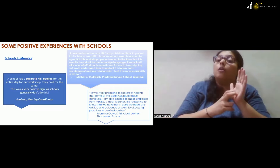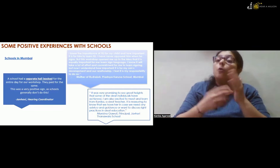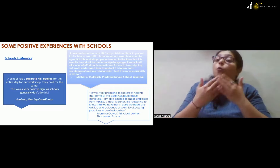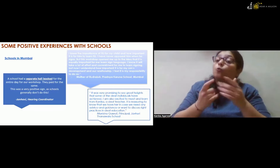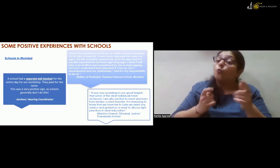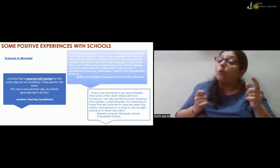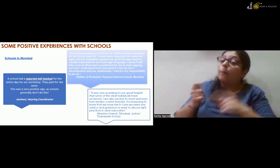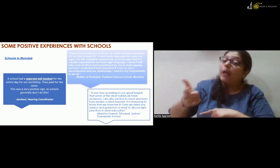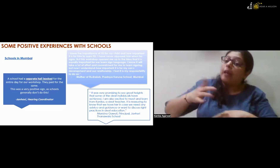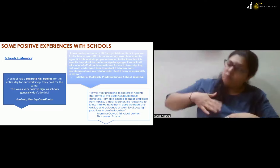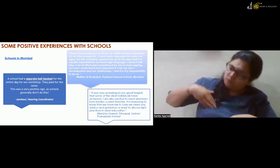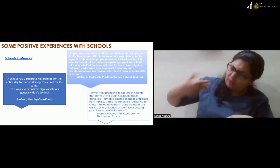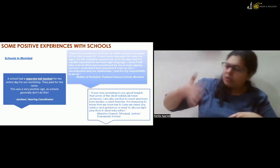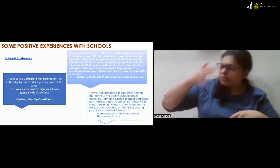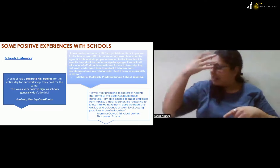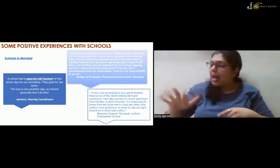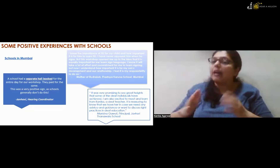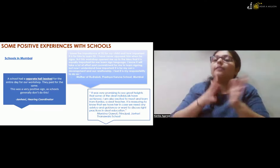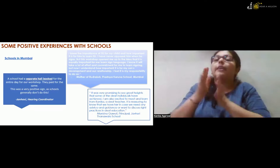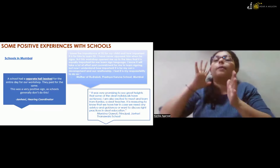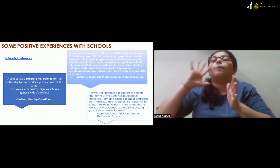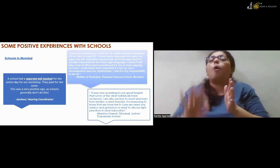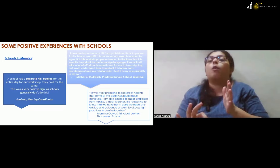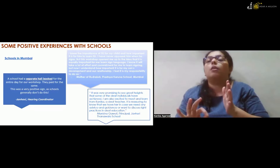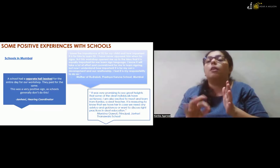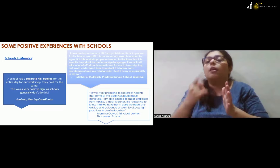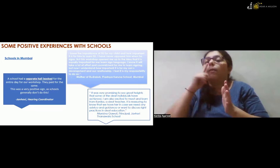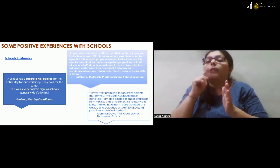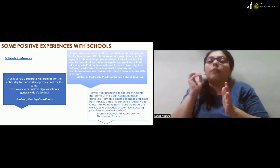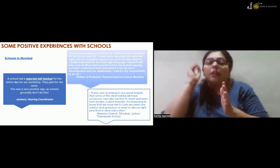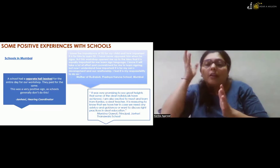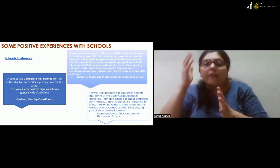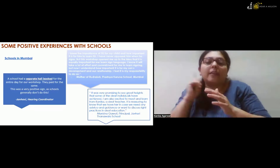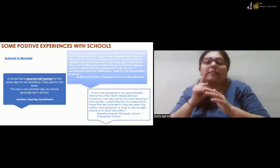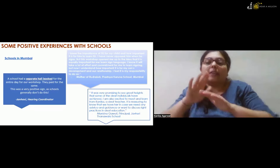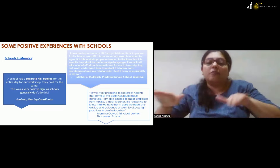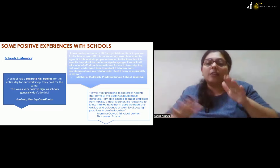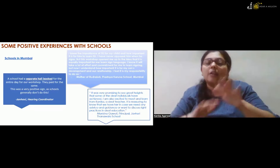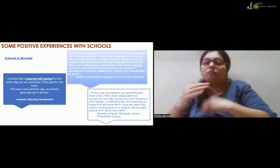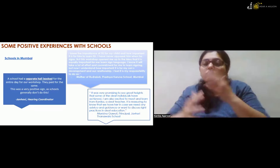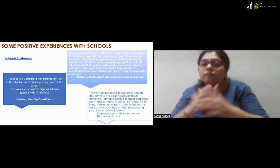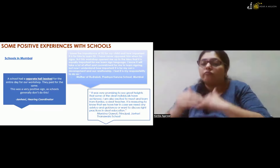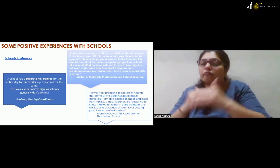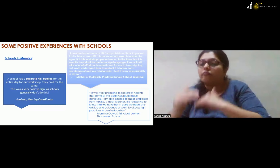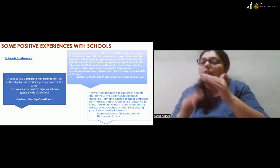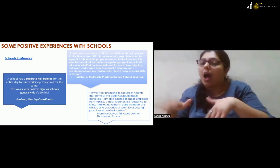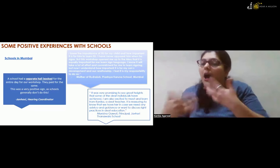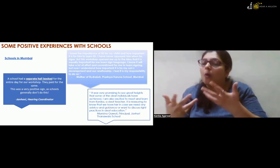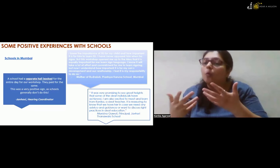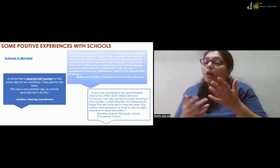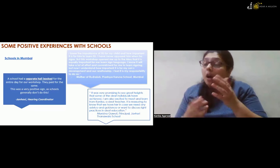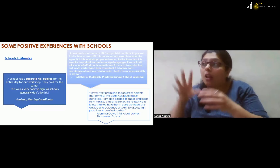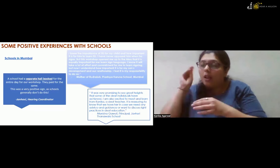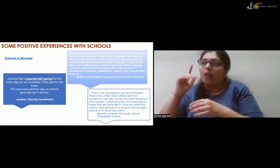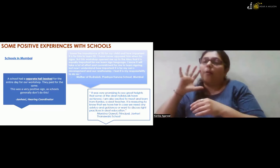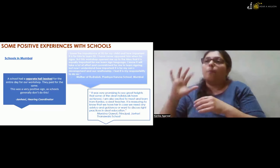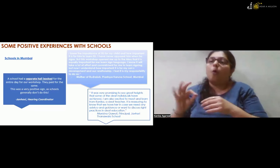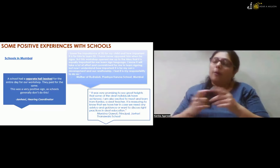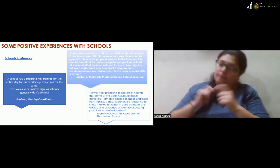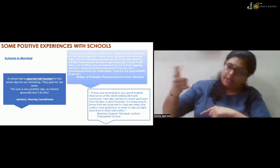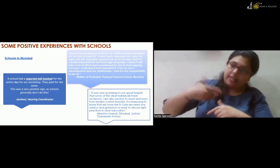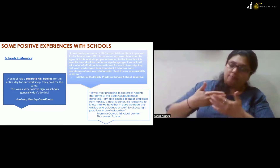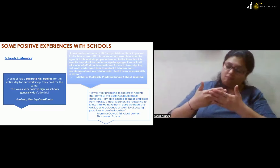this workshop, they accepted it. There were budget issues, of course, but the schools in Mumbai, they had a separate